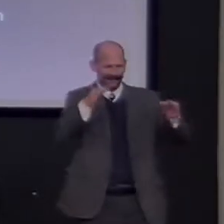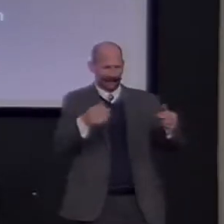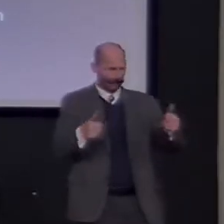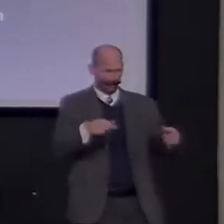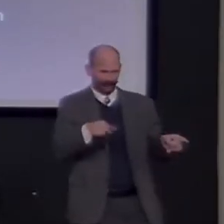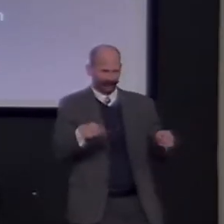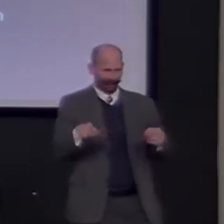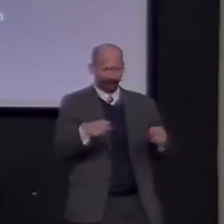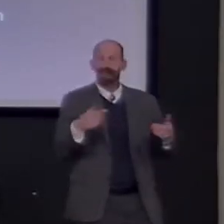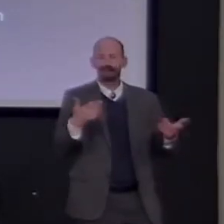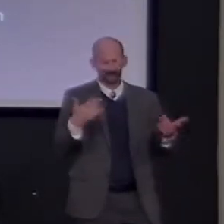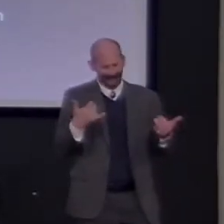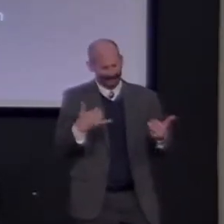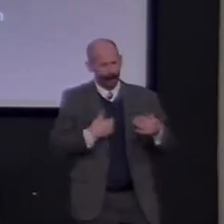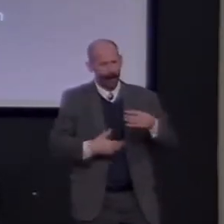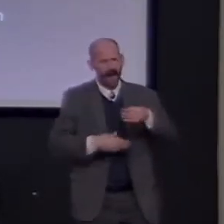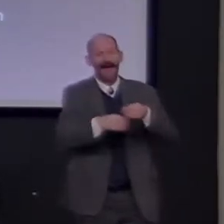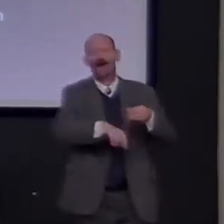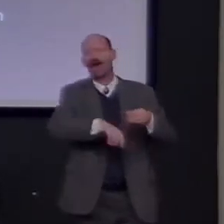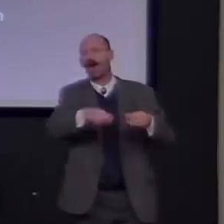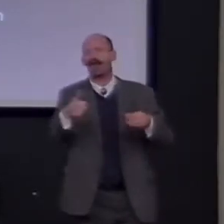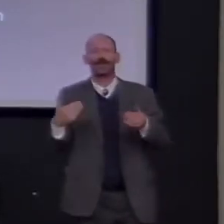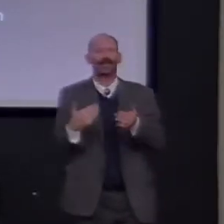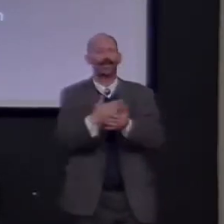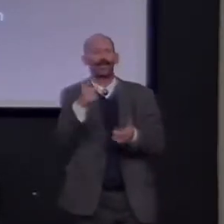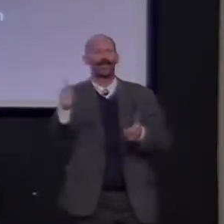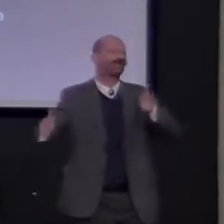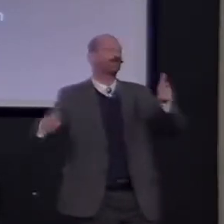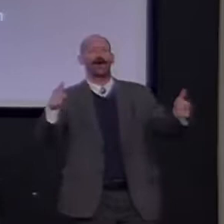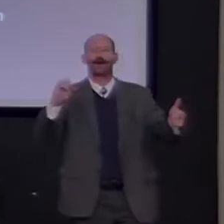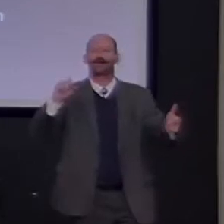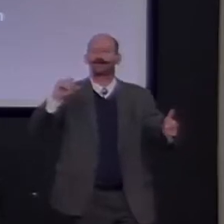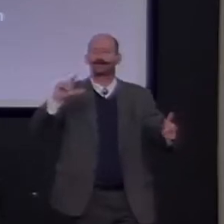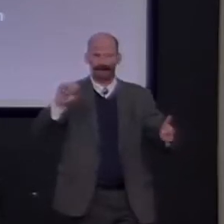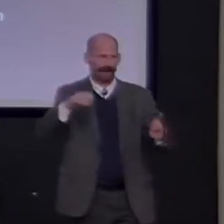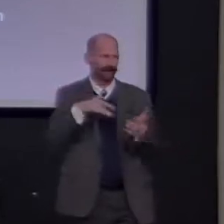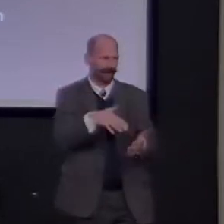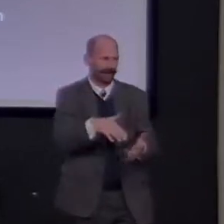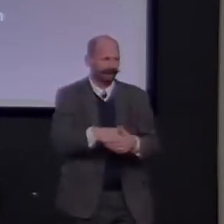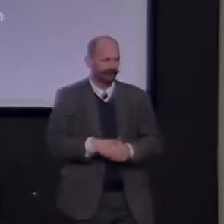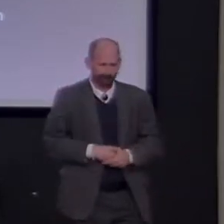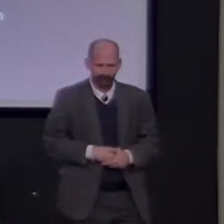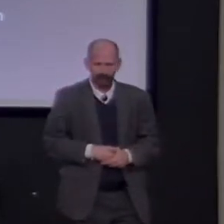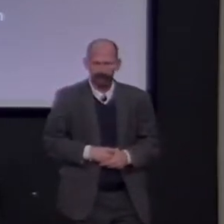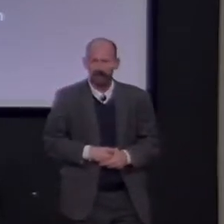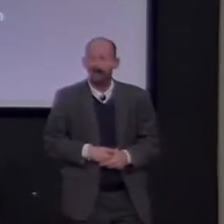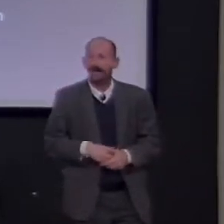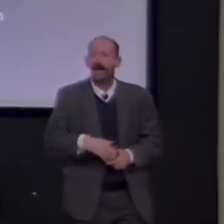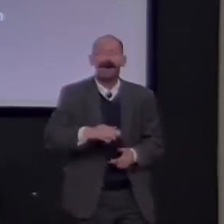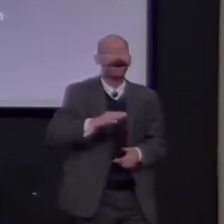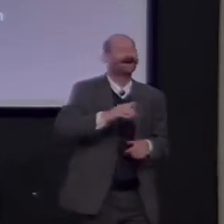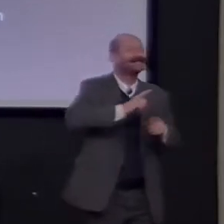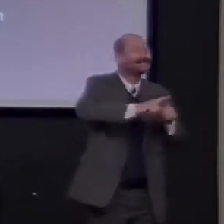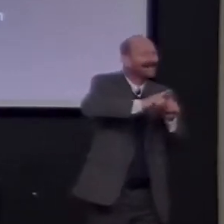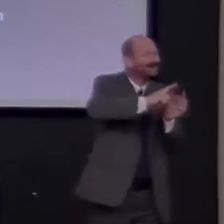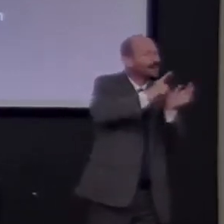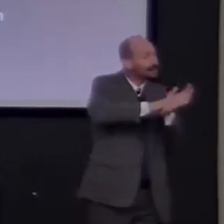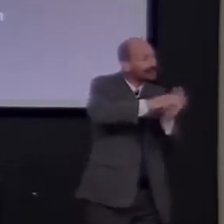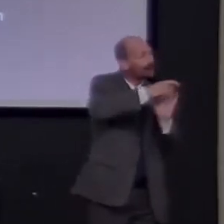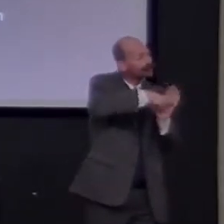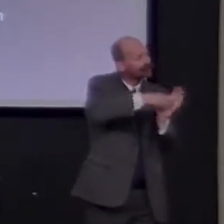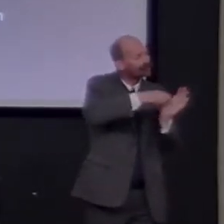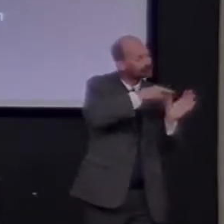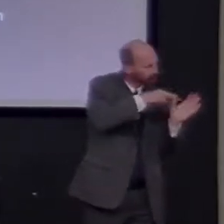by conducting a large-scale study. One of the things that we notice when we summarize the literature is that there's a